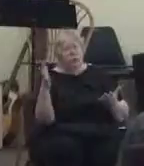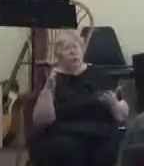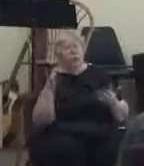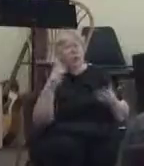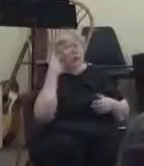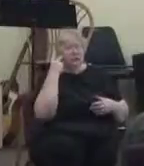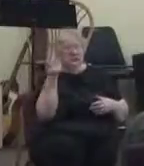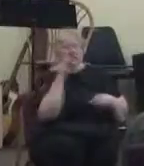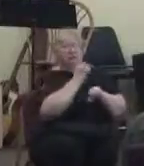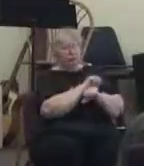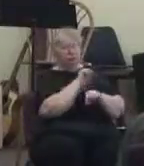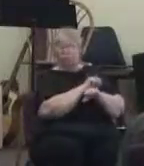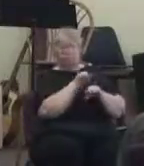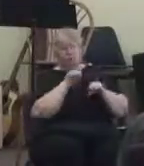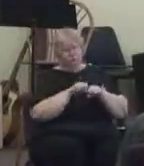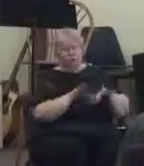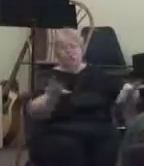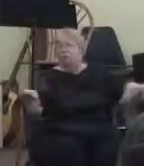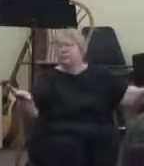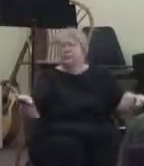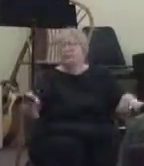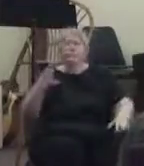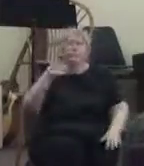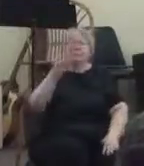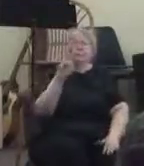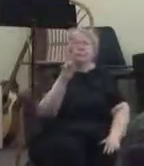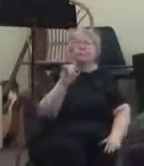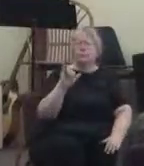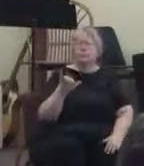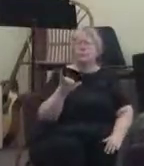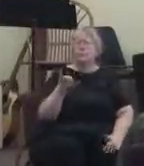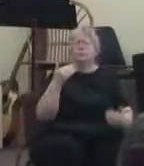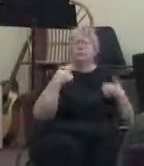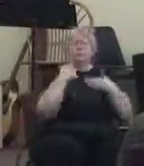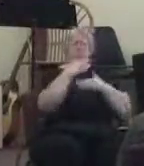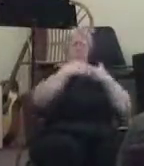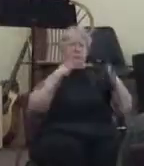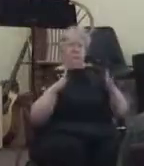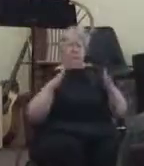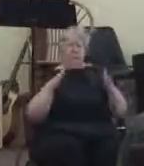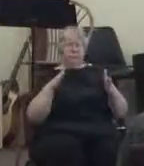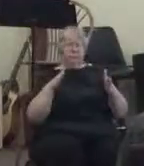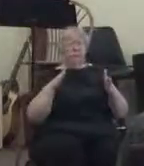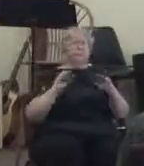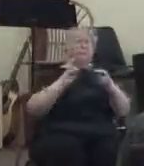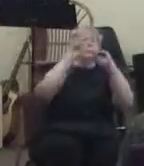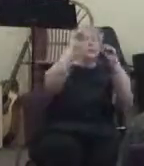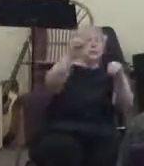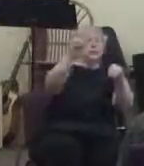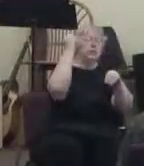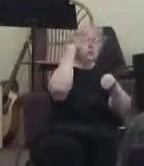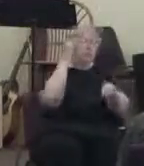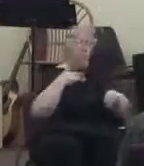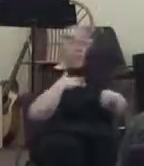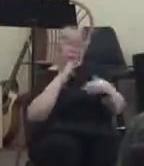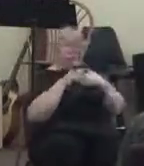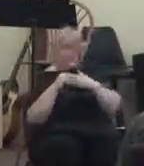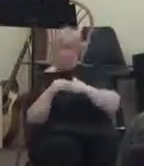Belize, huh? Yeah. Terry's put a box back there, and if you feel led to bless this